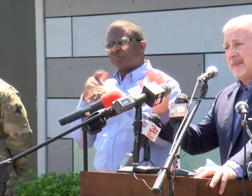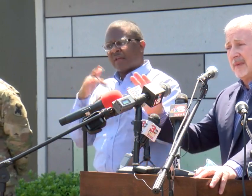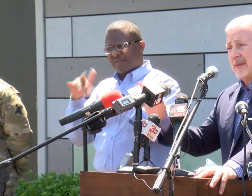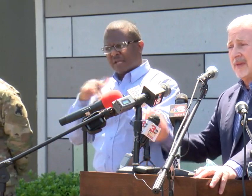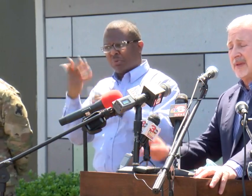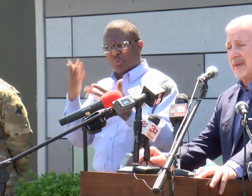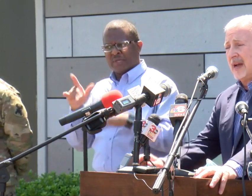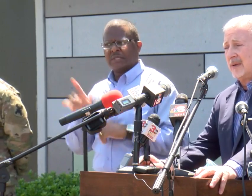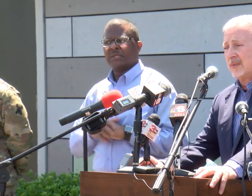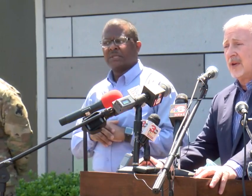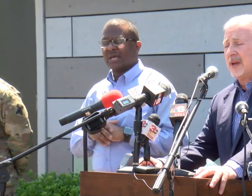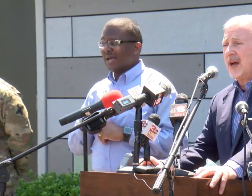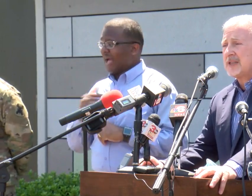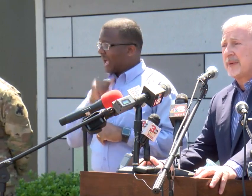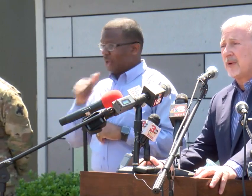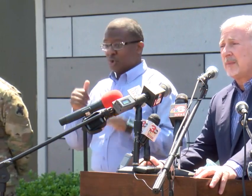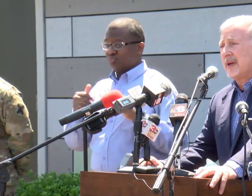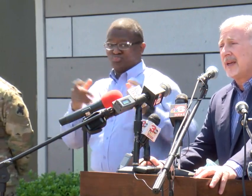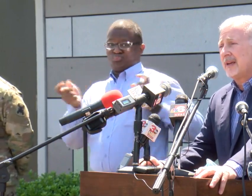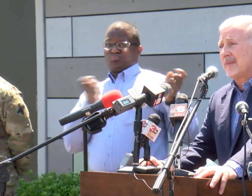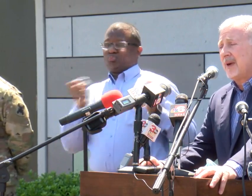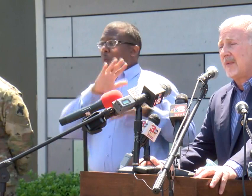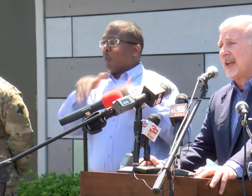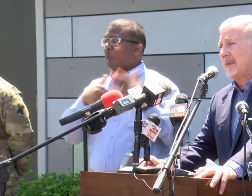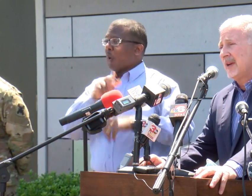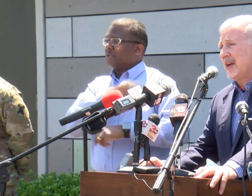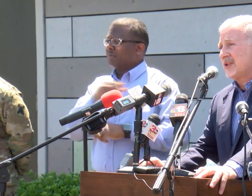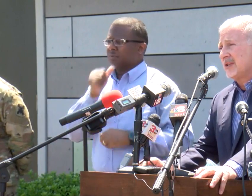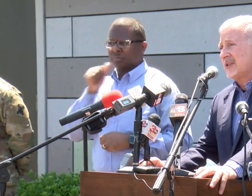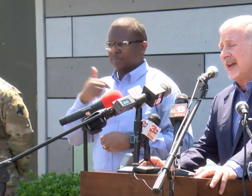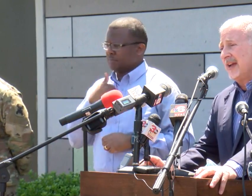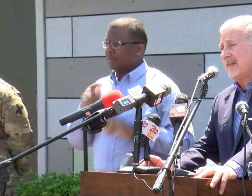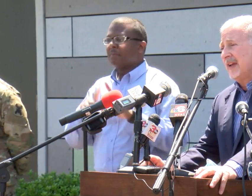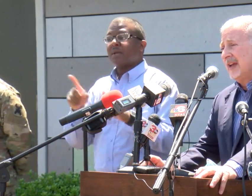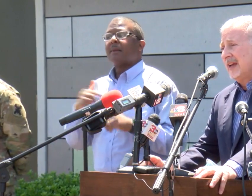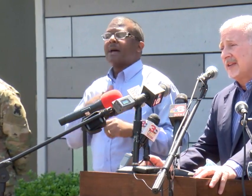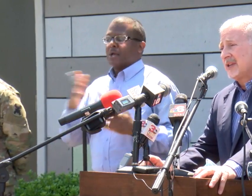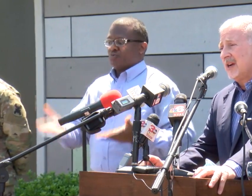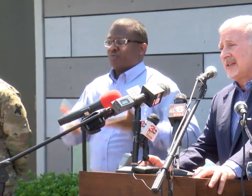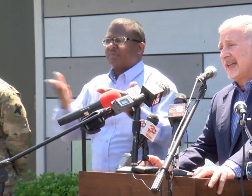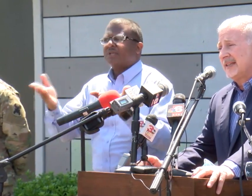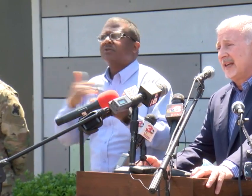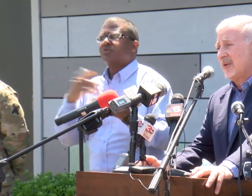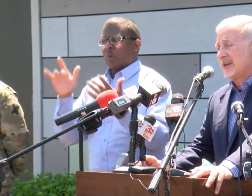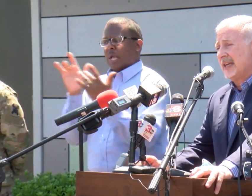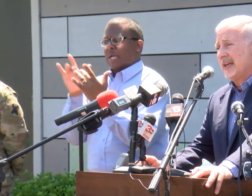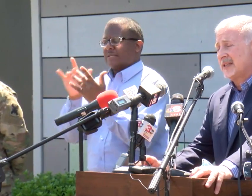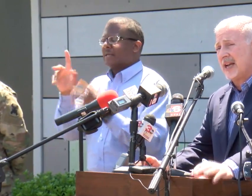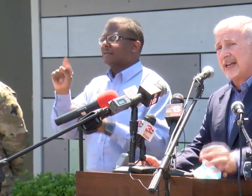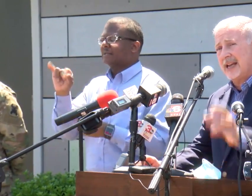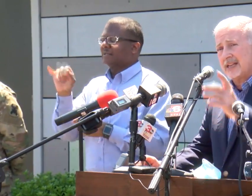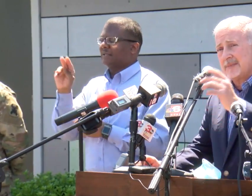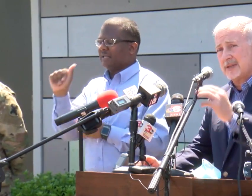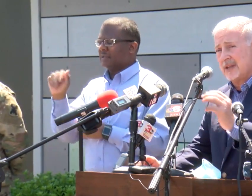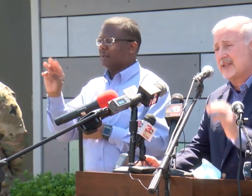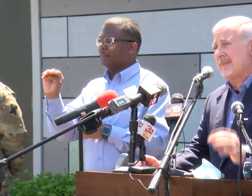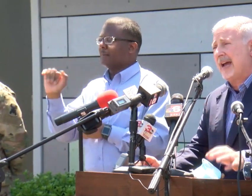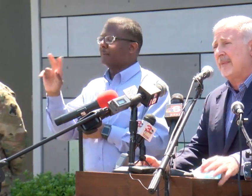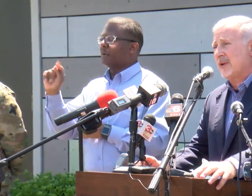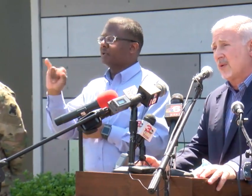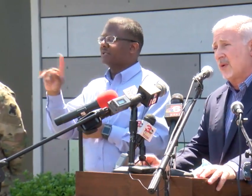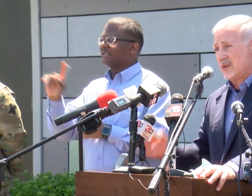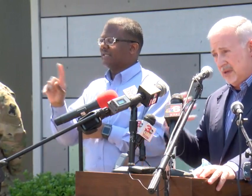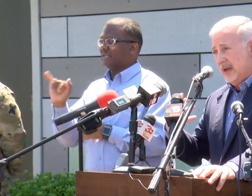again, I don't run the hospital, but my recommendation is to contact Tina Martinez, and I can ask Miss